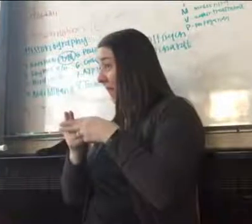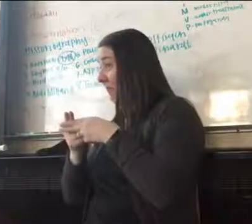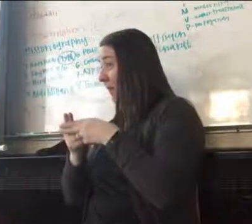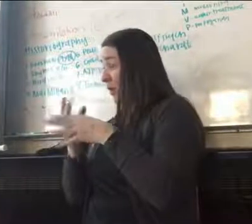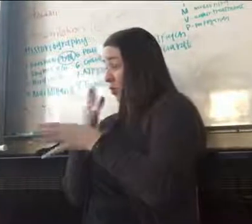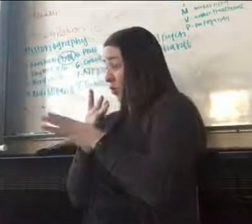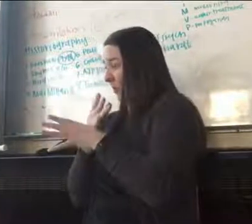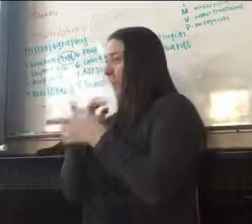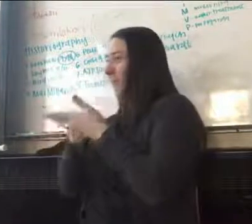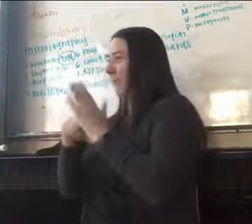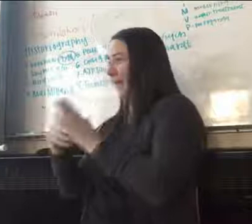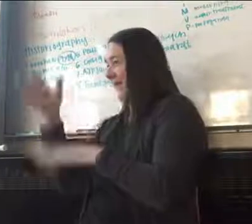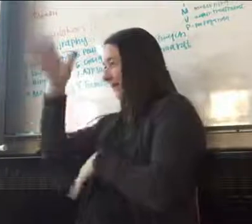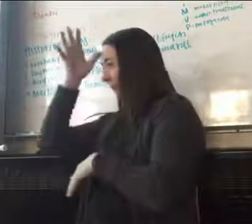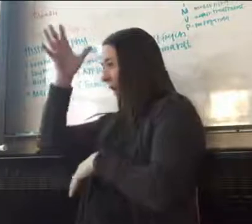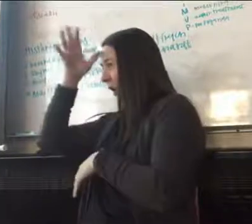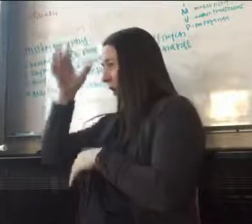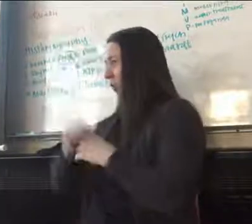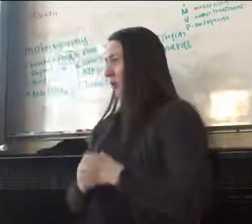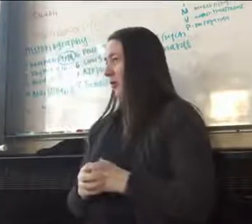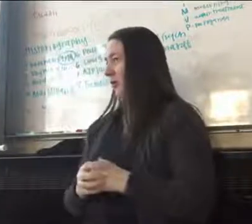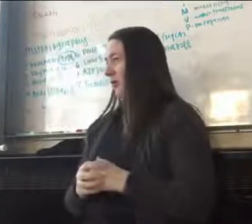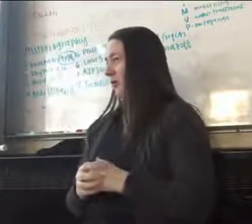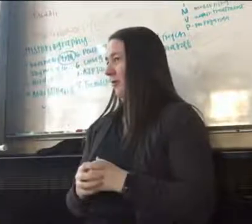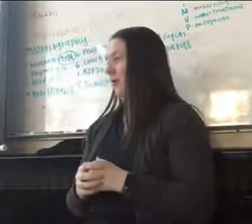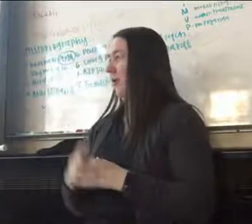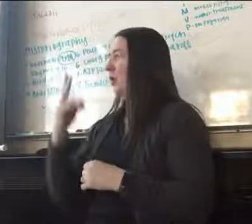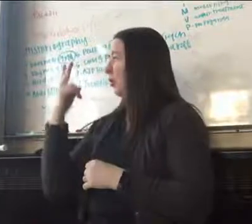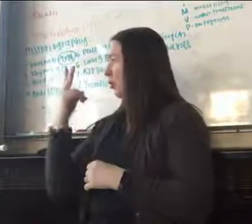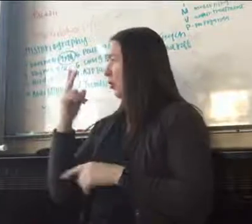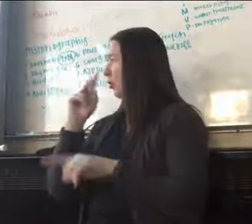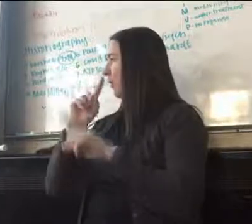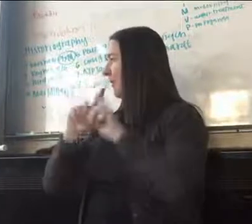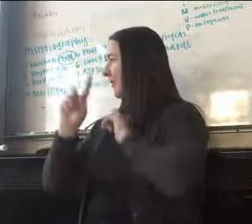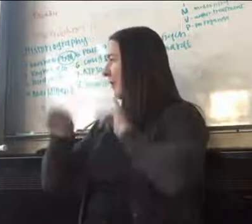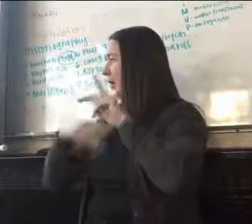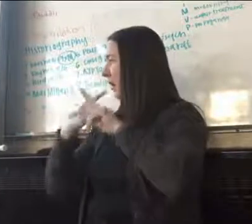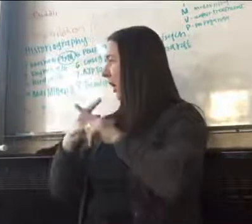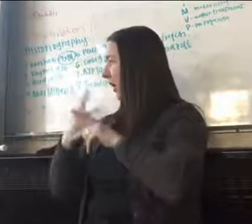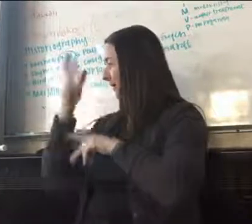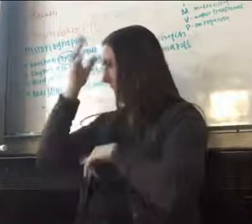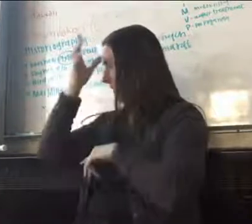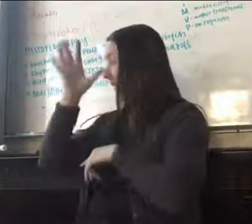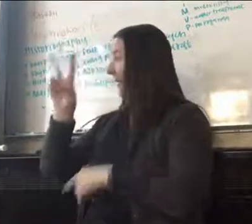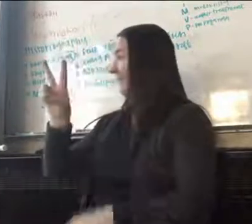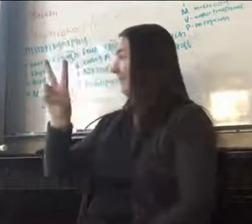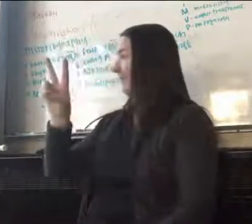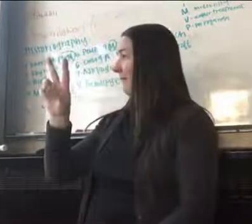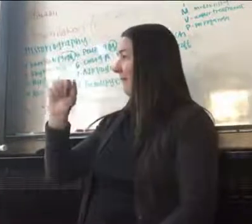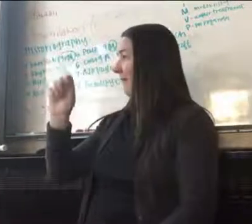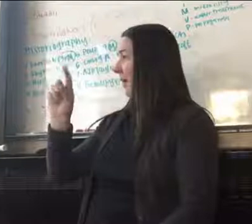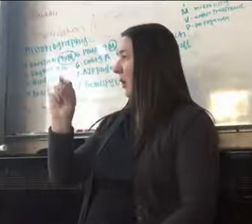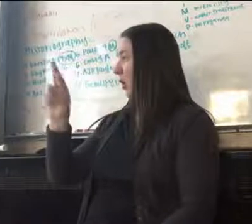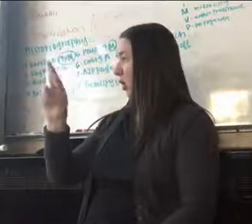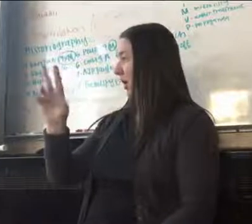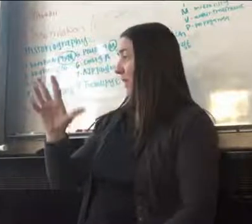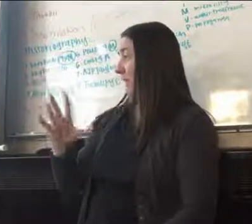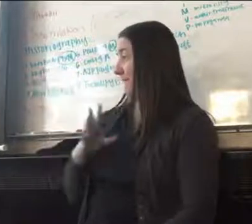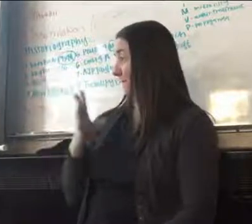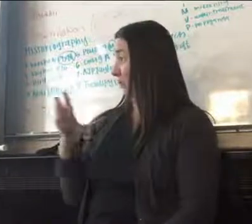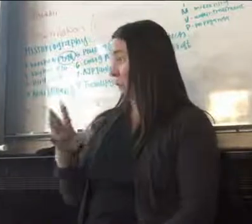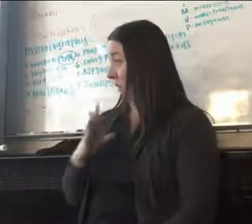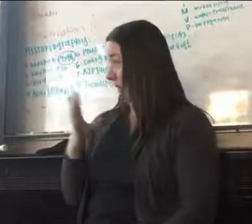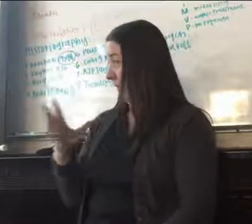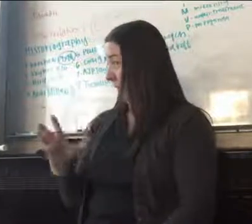thought Vader was father. They're two different forms of father. So Vader is the formal, and then Darth is the informal.